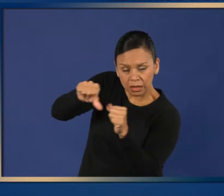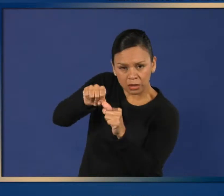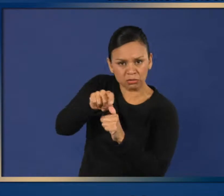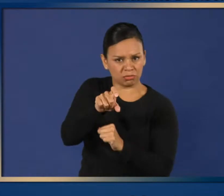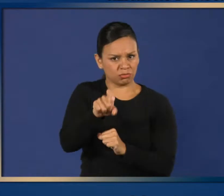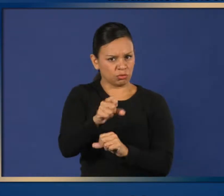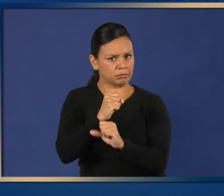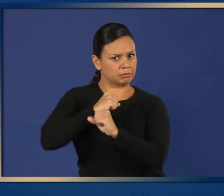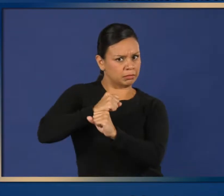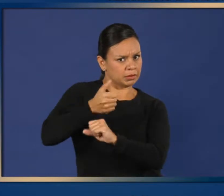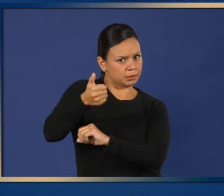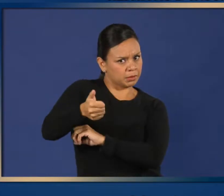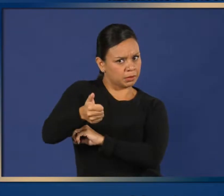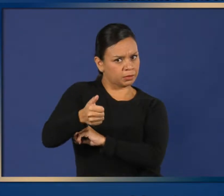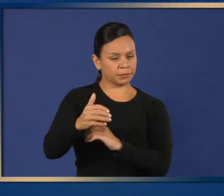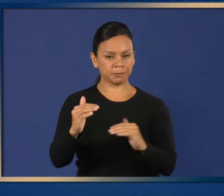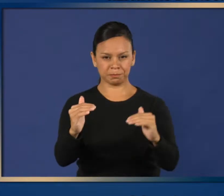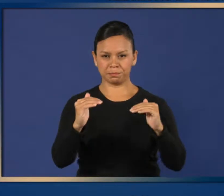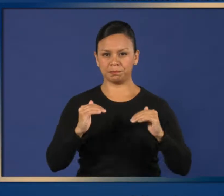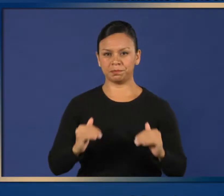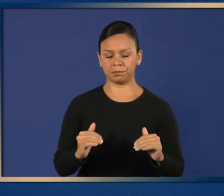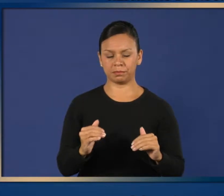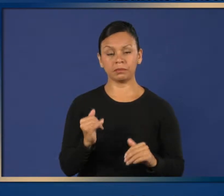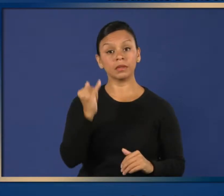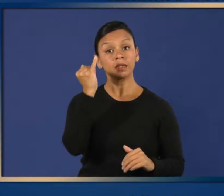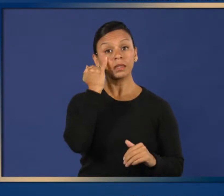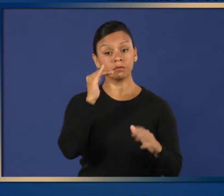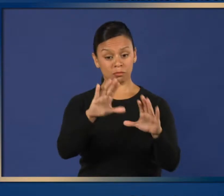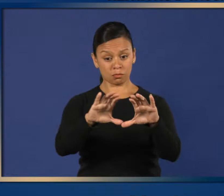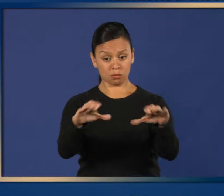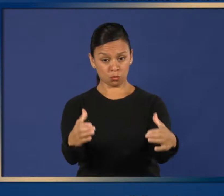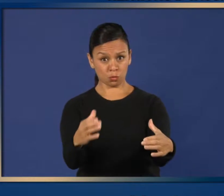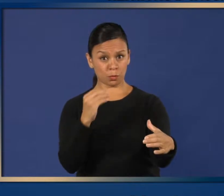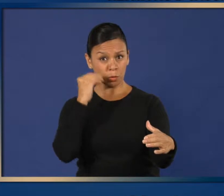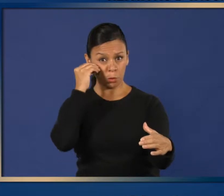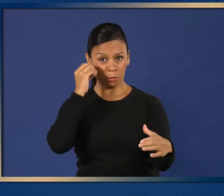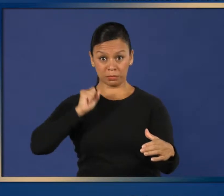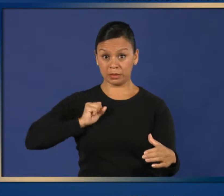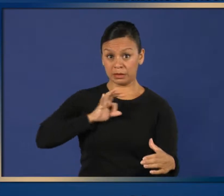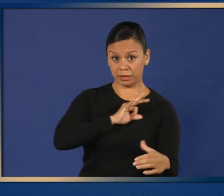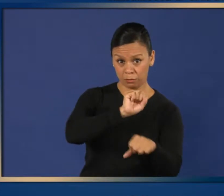residents and staff in institutions for the developmentally disabled,